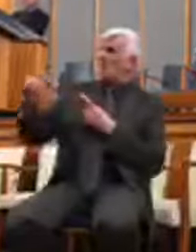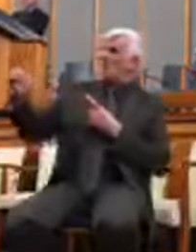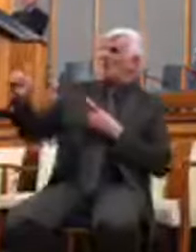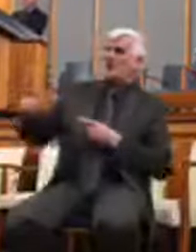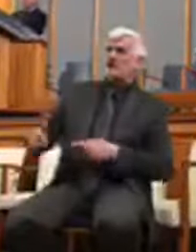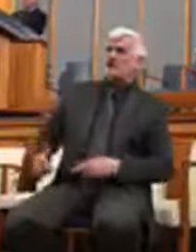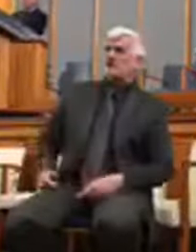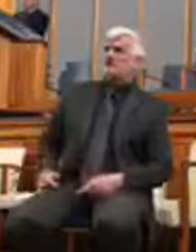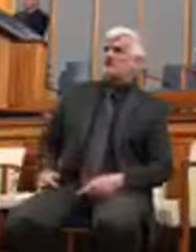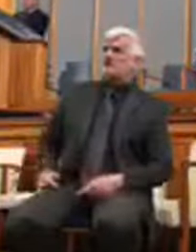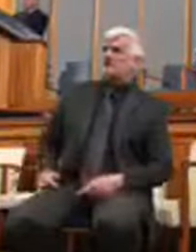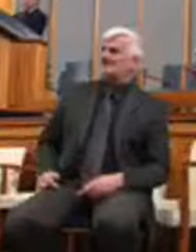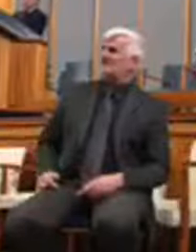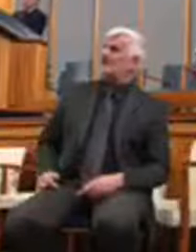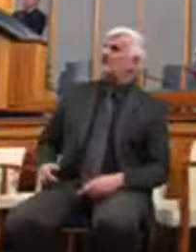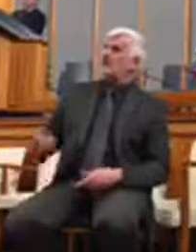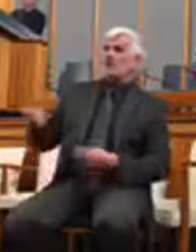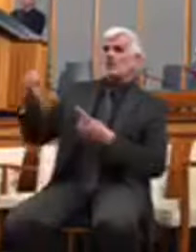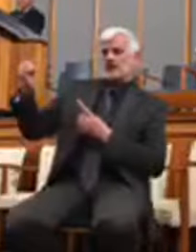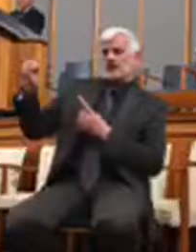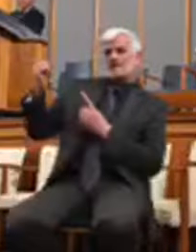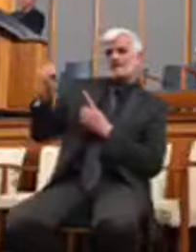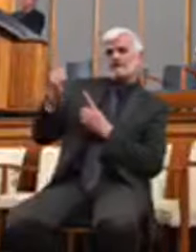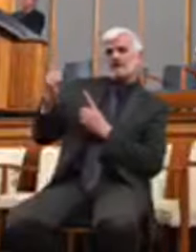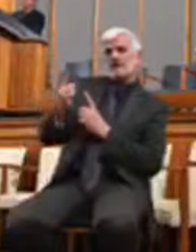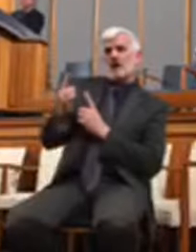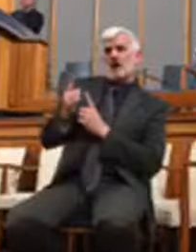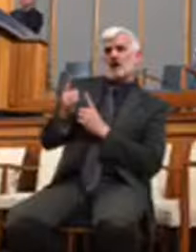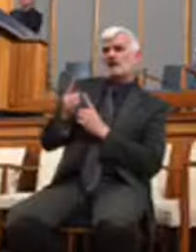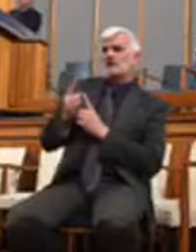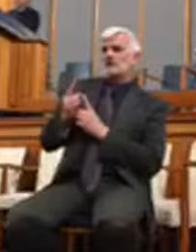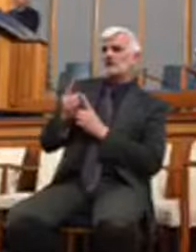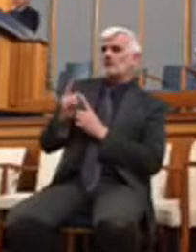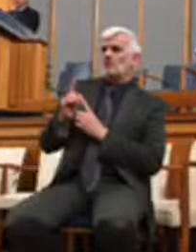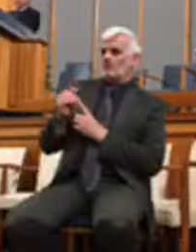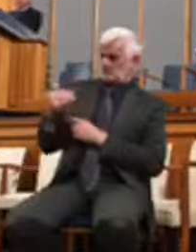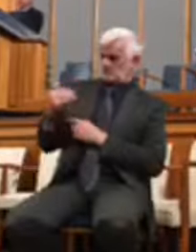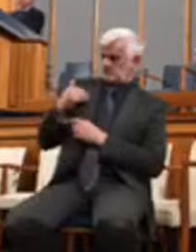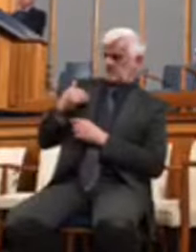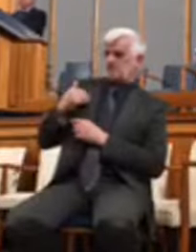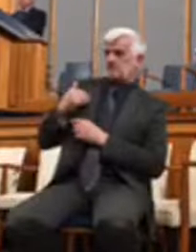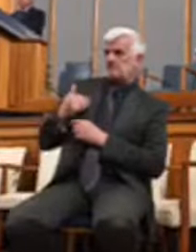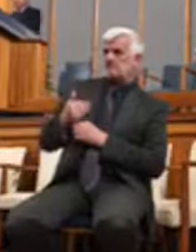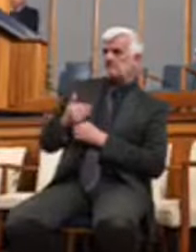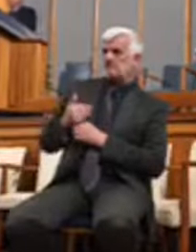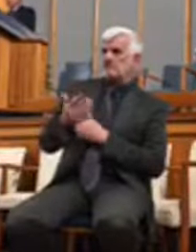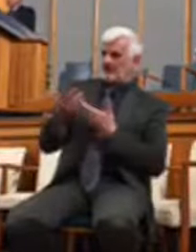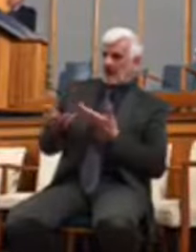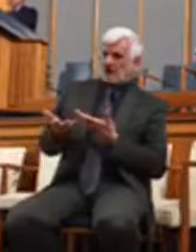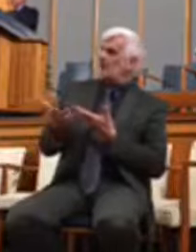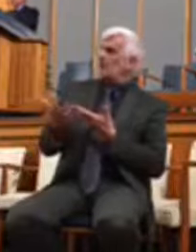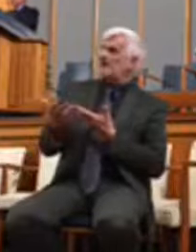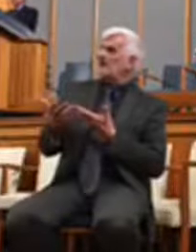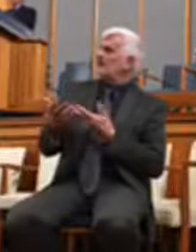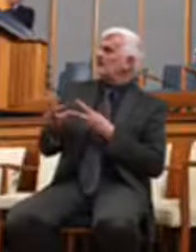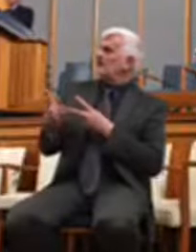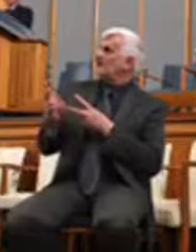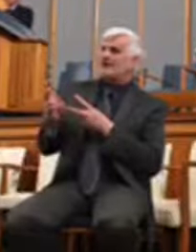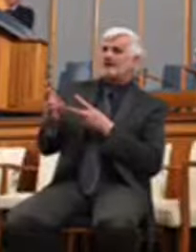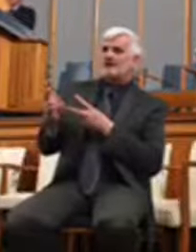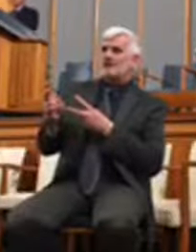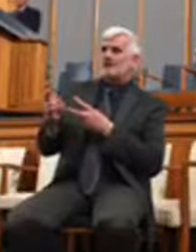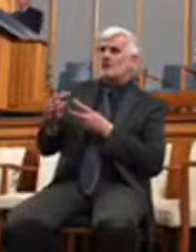he comes so low, so near, so into a great proximity, that now I can see him